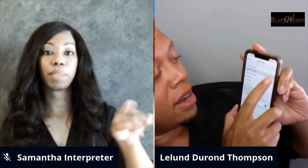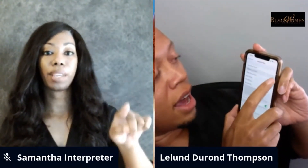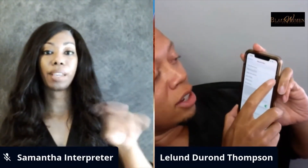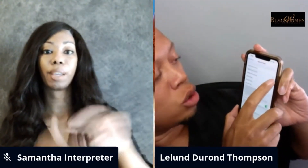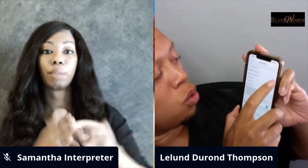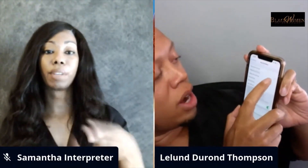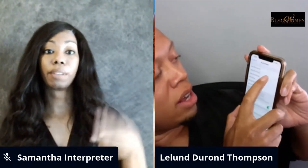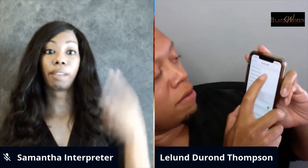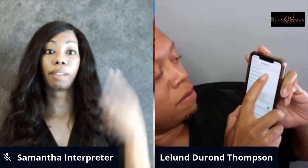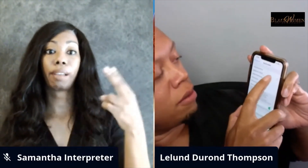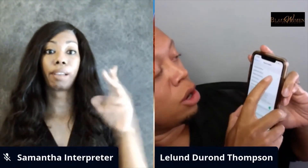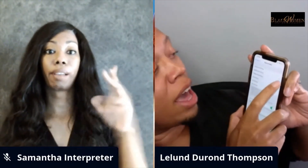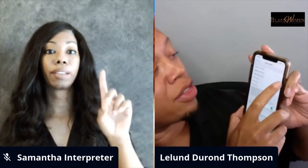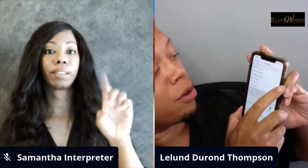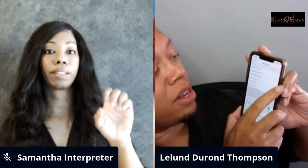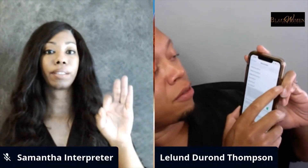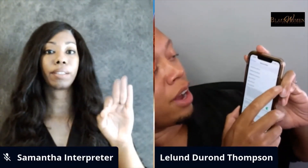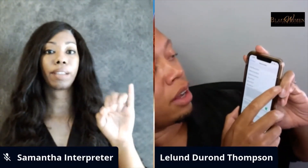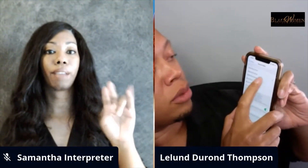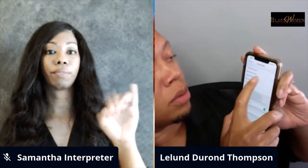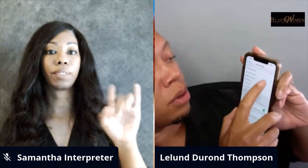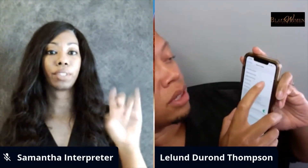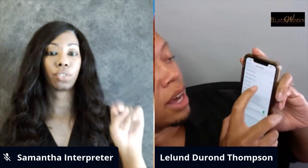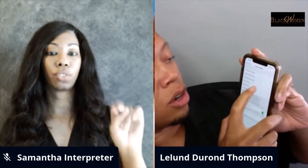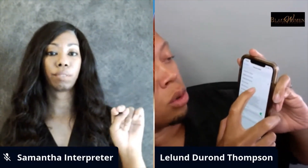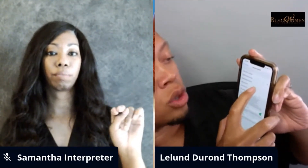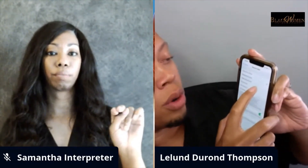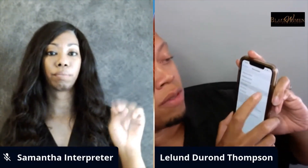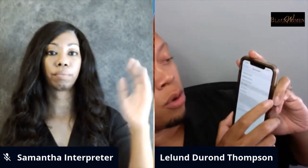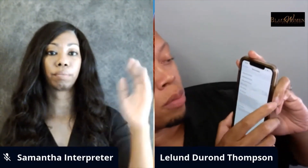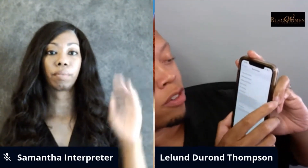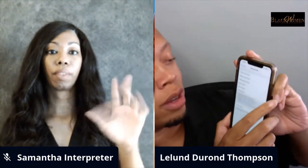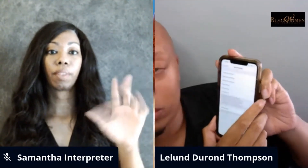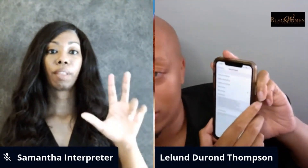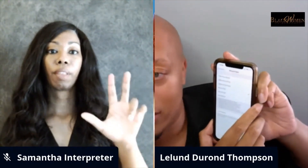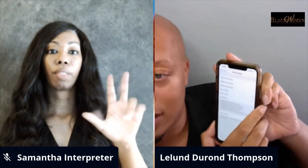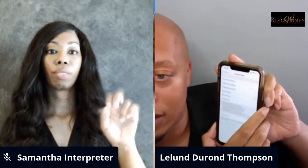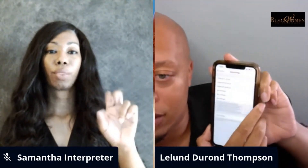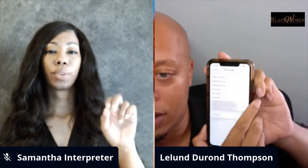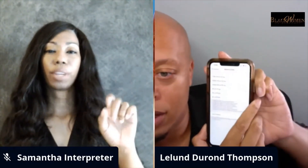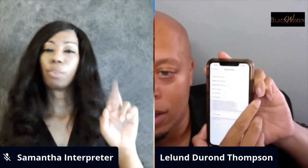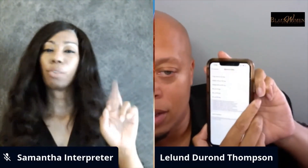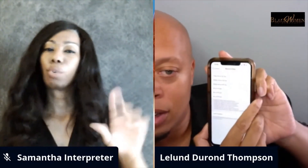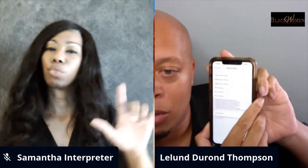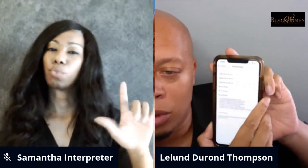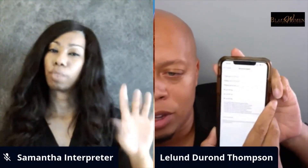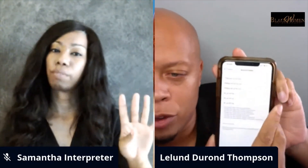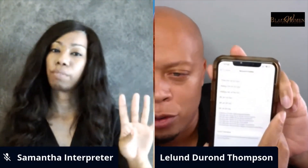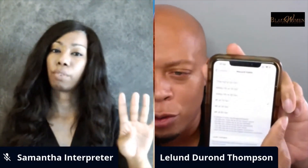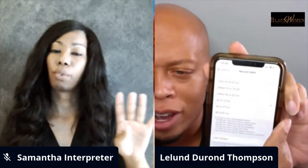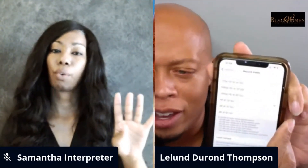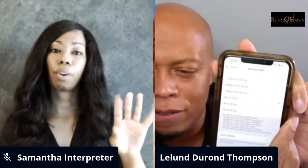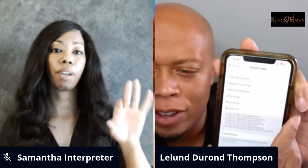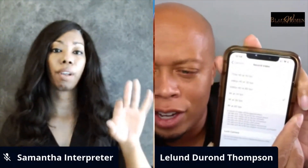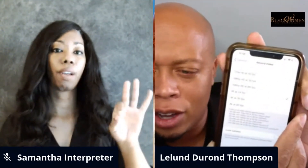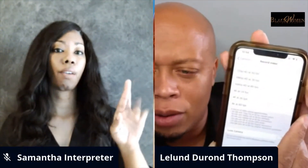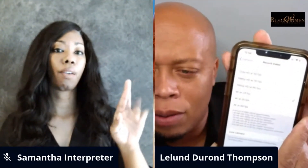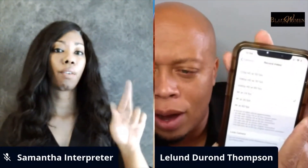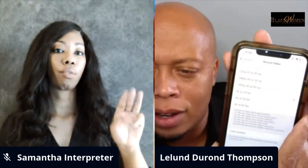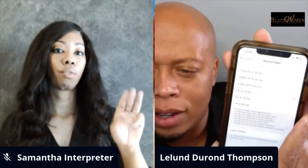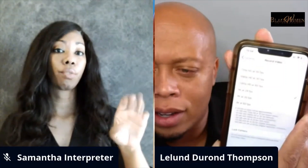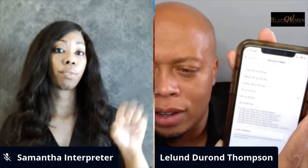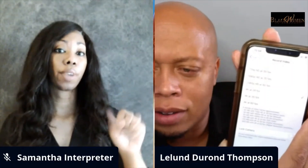and then at 30 frames per second or 24 frames per second will give you great